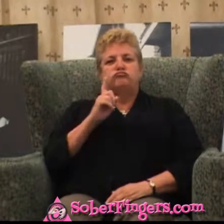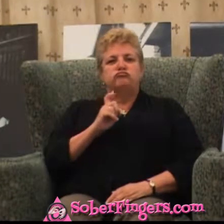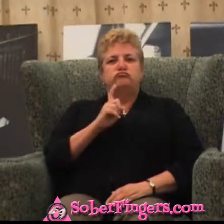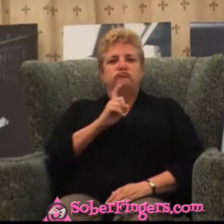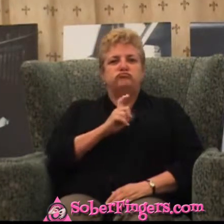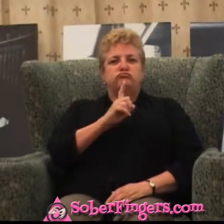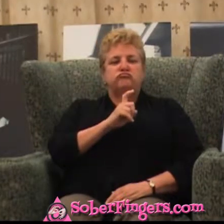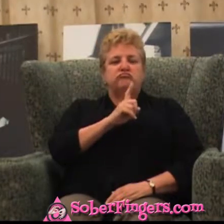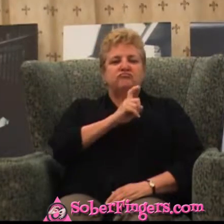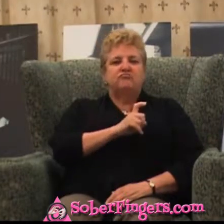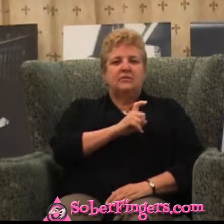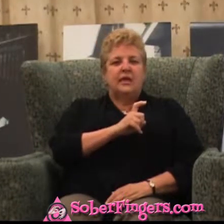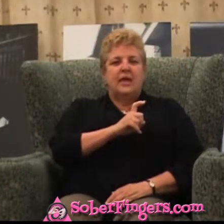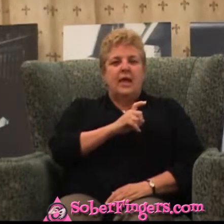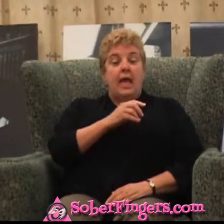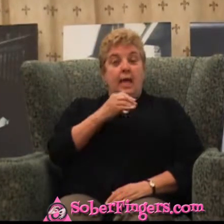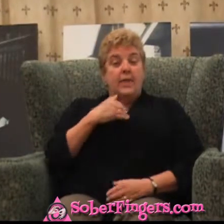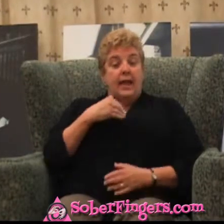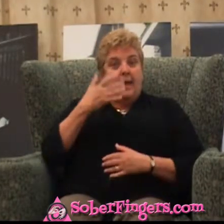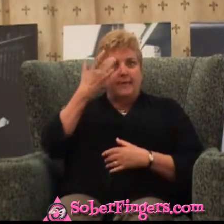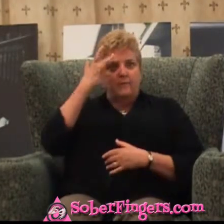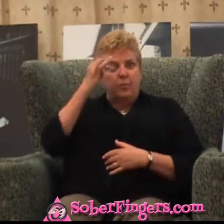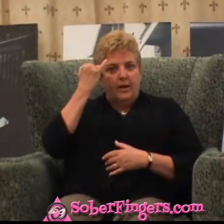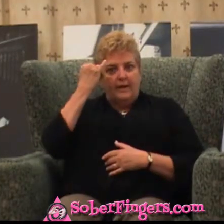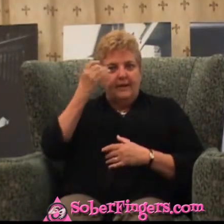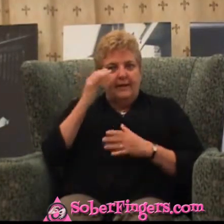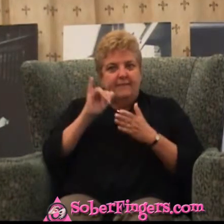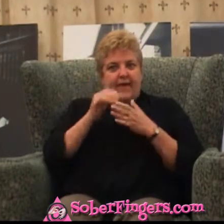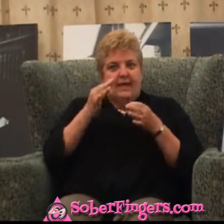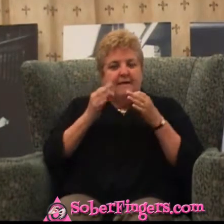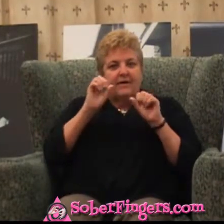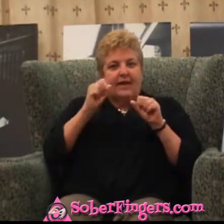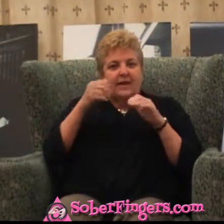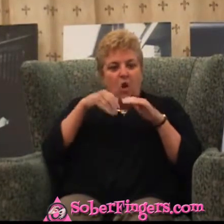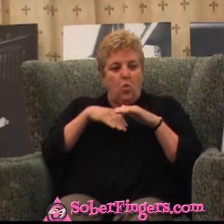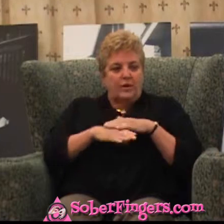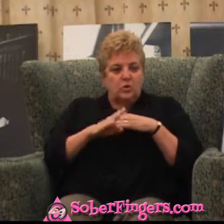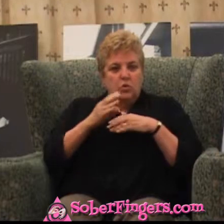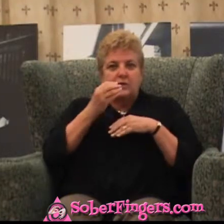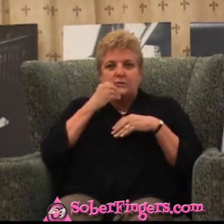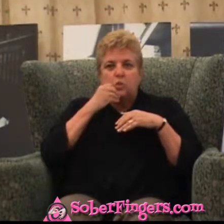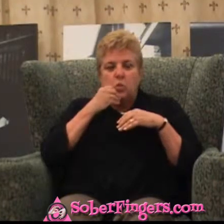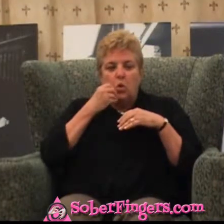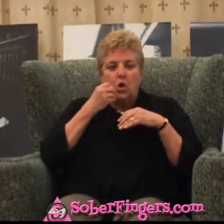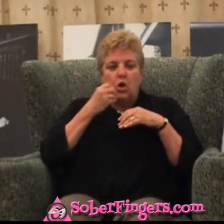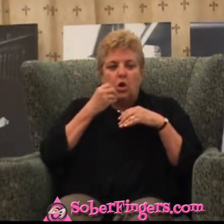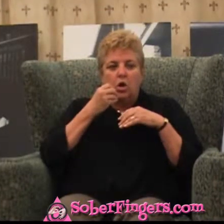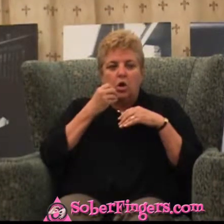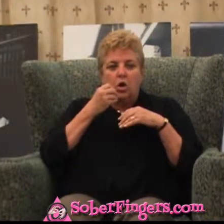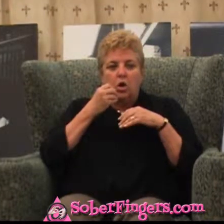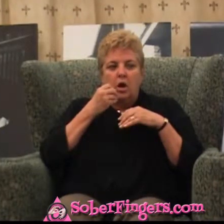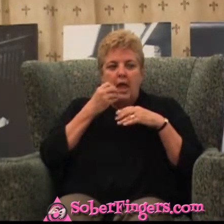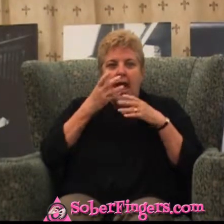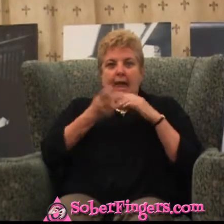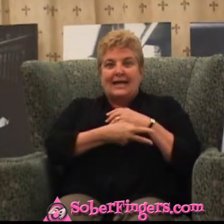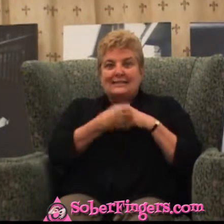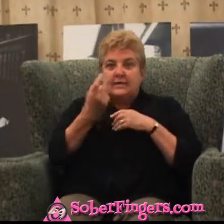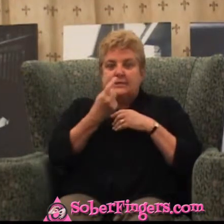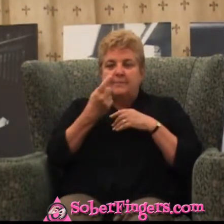And I had this bright idea: if I go into a supermarket and shoplift something, somebody will arrest me, and I'll at least go to